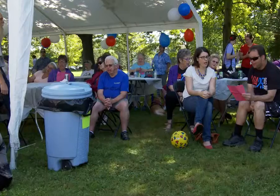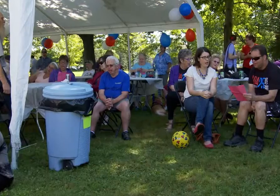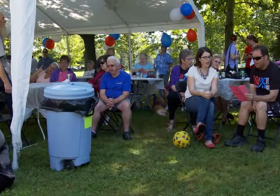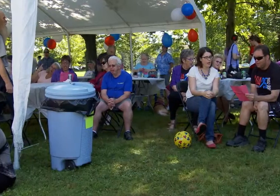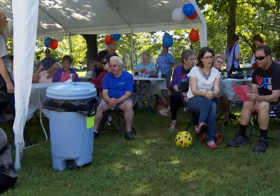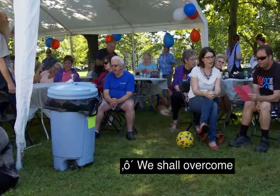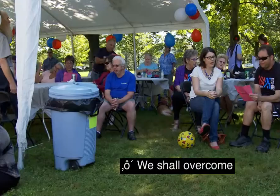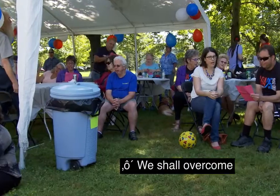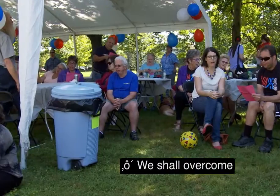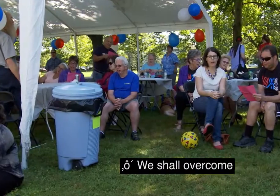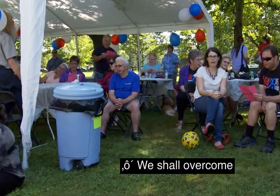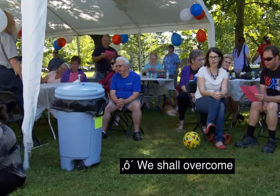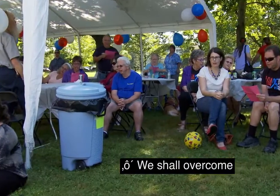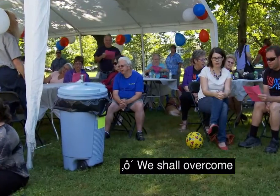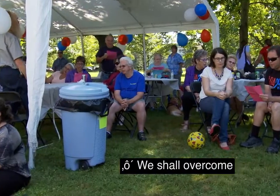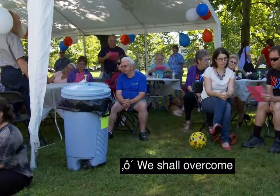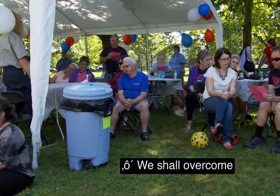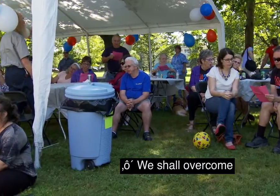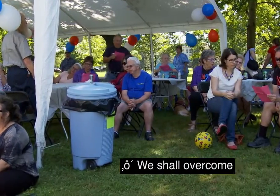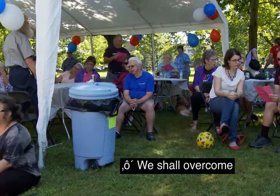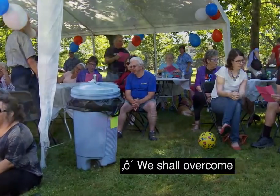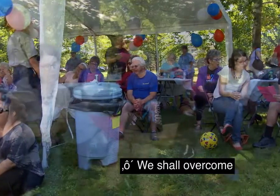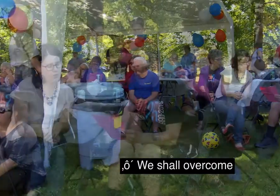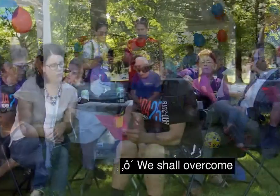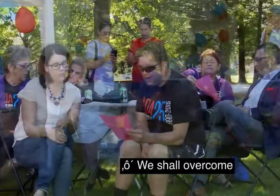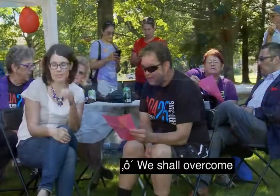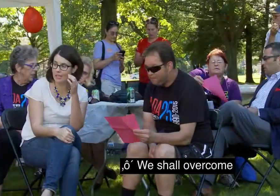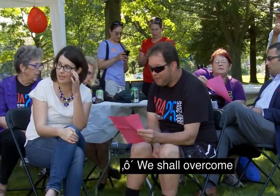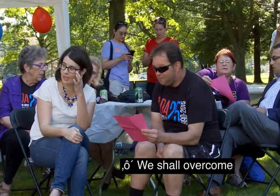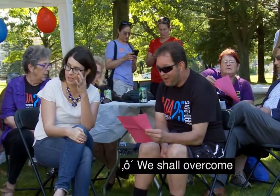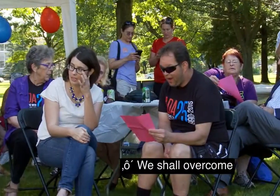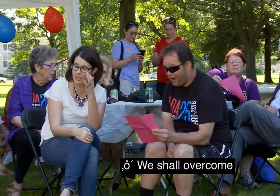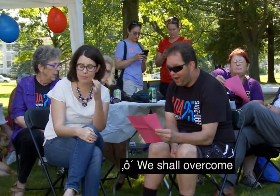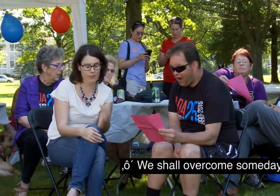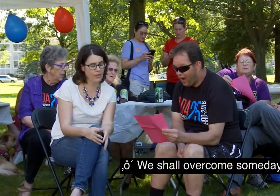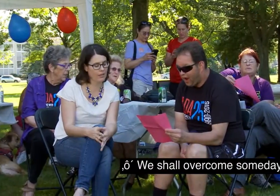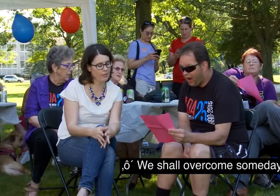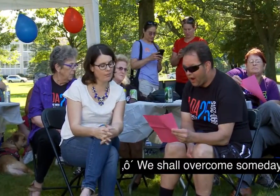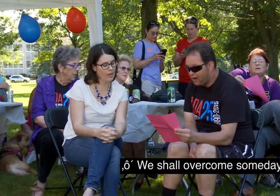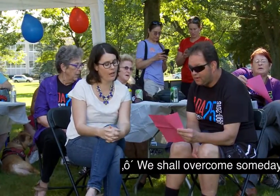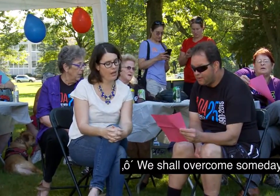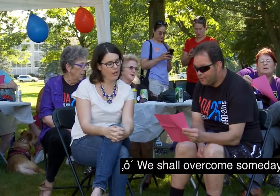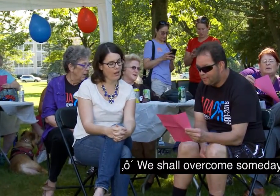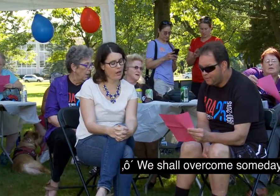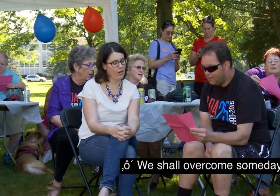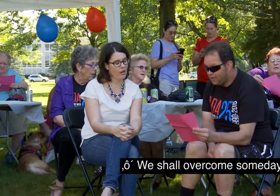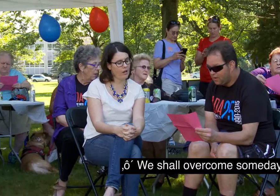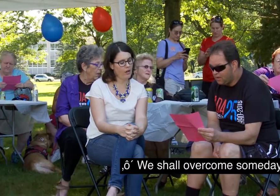overcome. We shall overcome. We shall overcome.